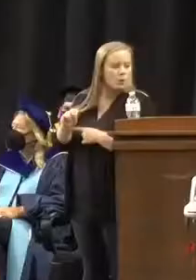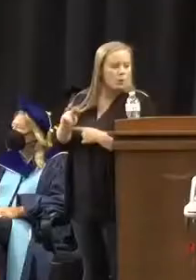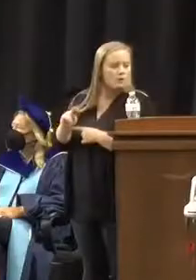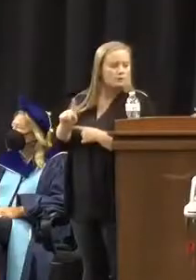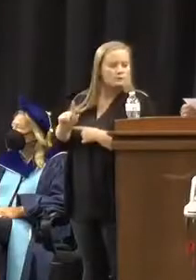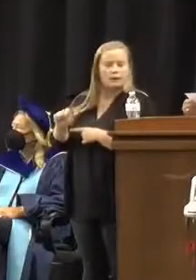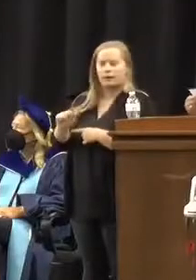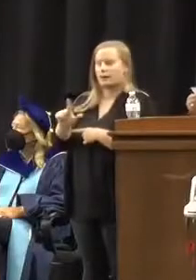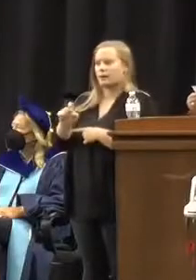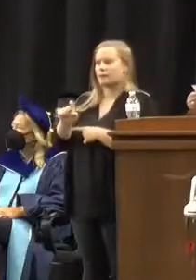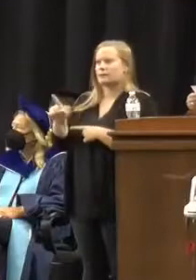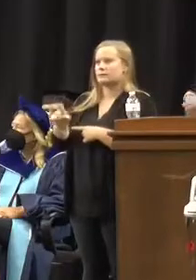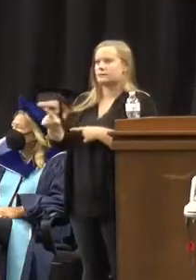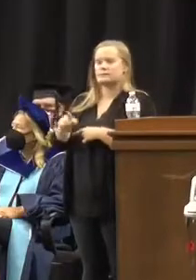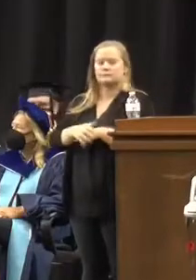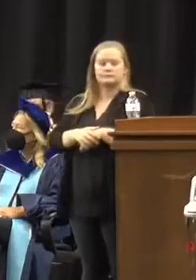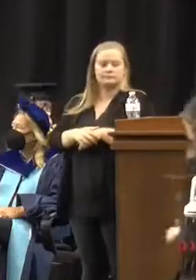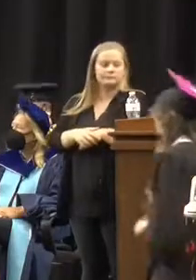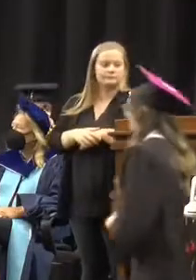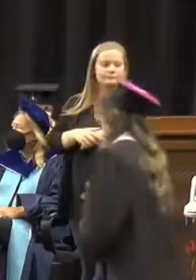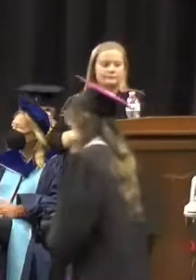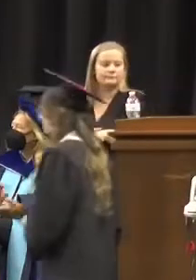Nadine Alyssa Gonzalez.